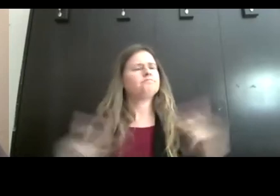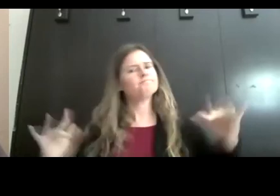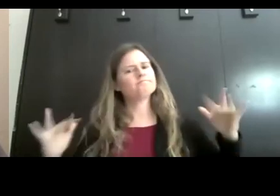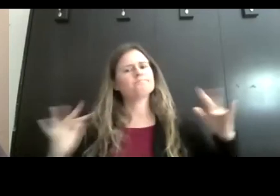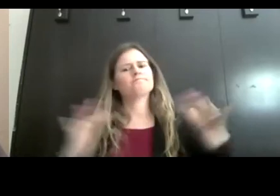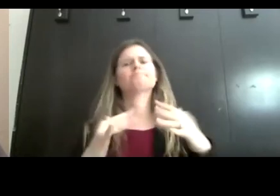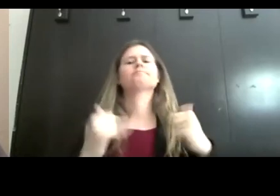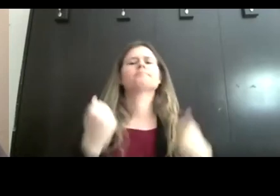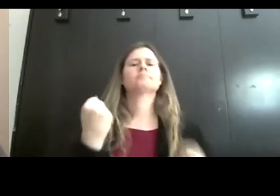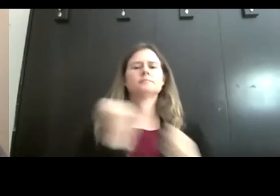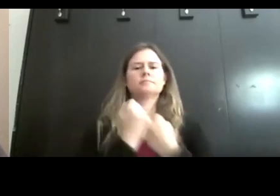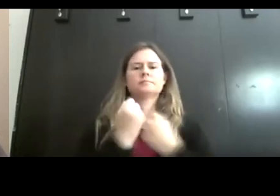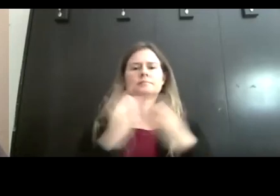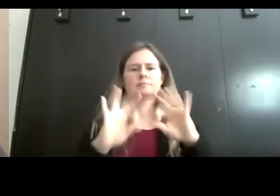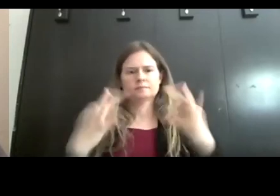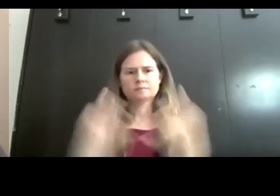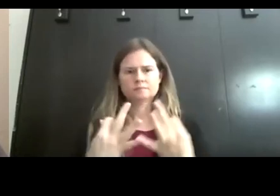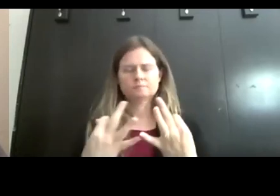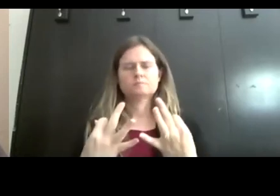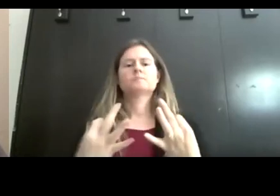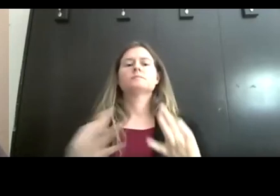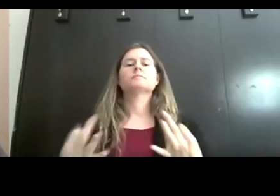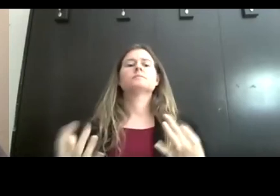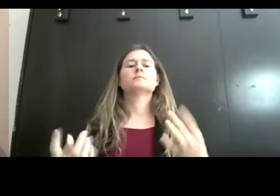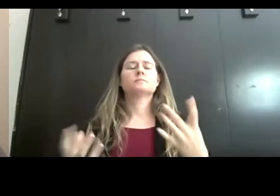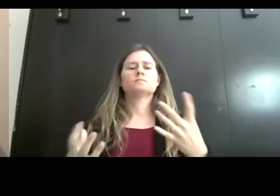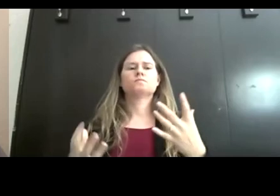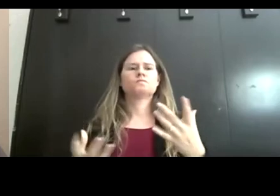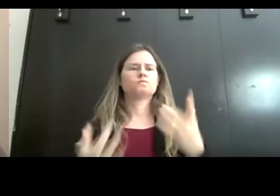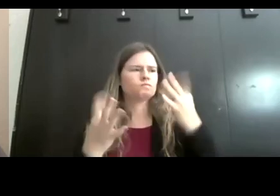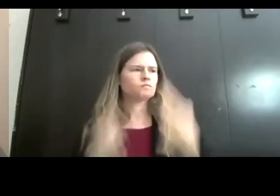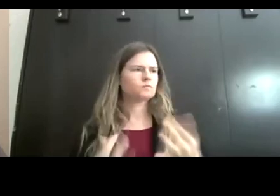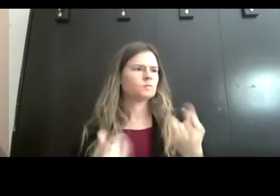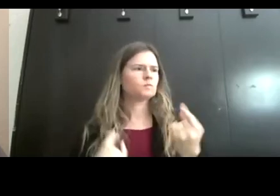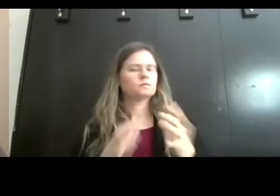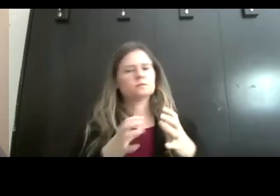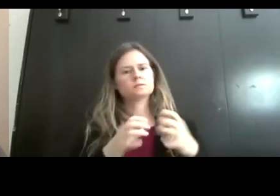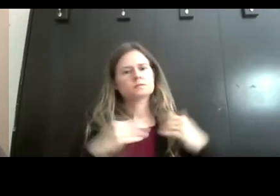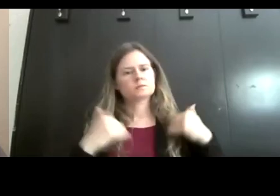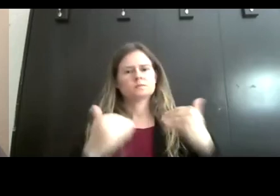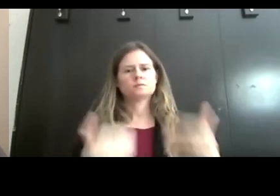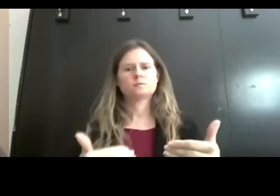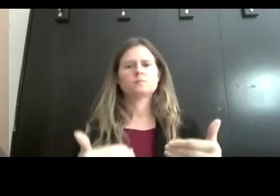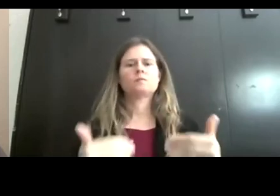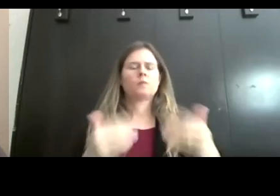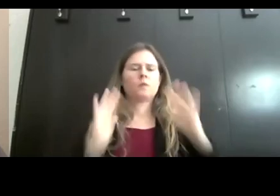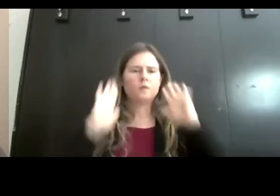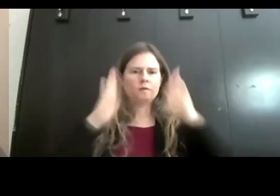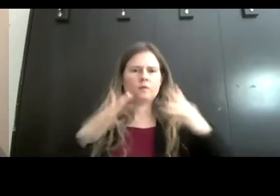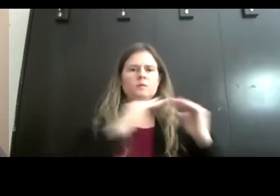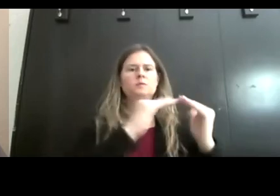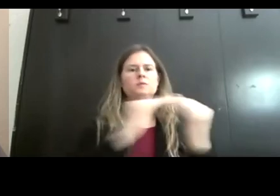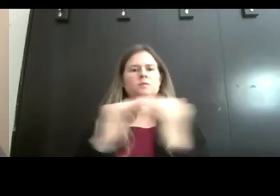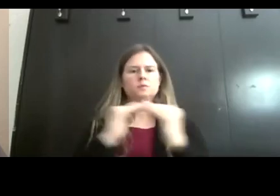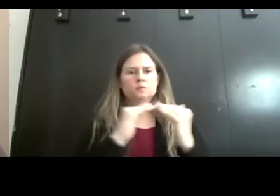family, decided after some time to continue to work on social justice issues in San Luis Obispo